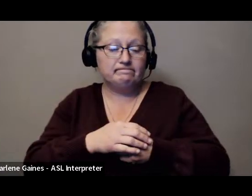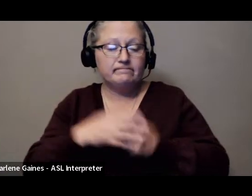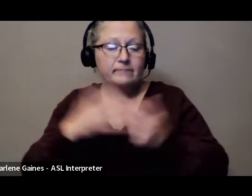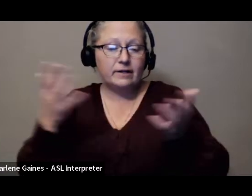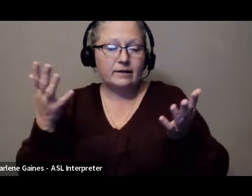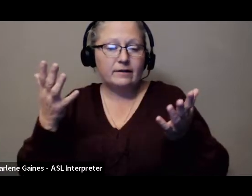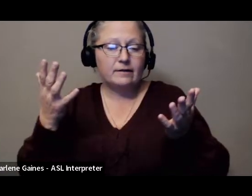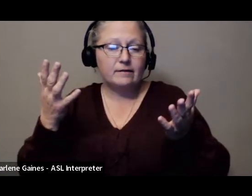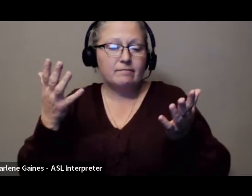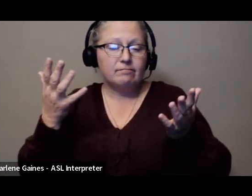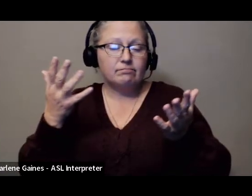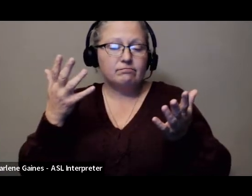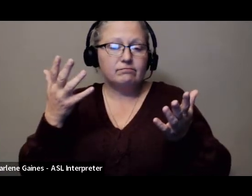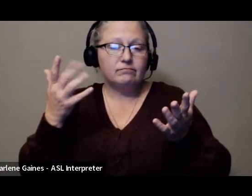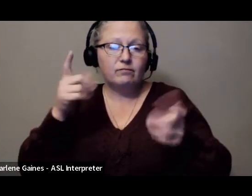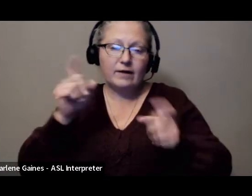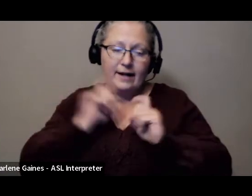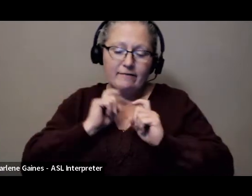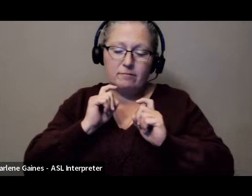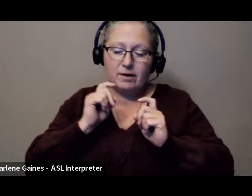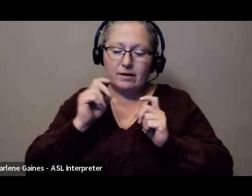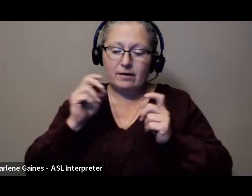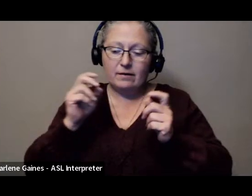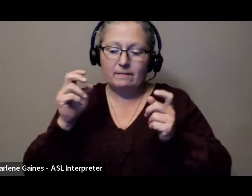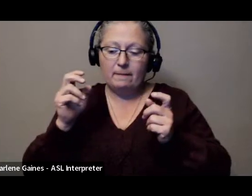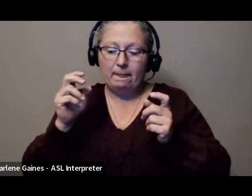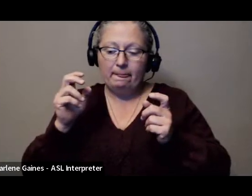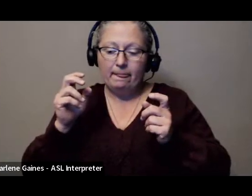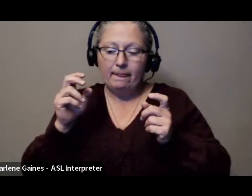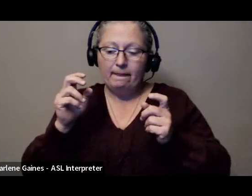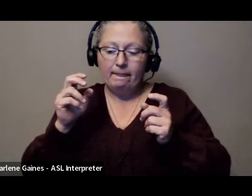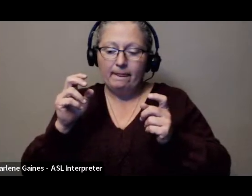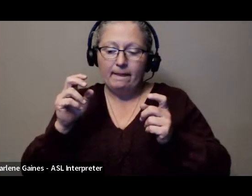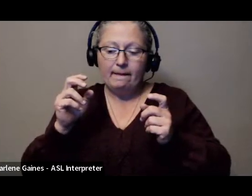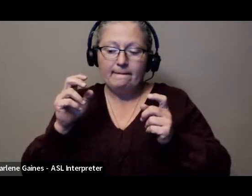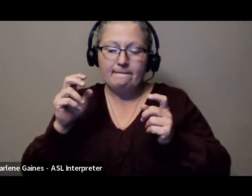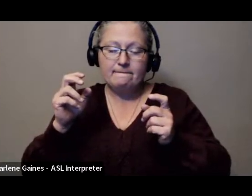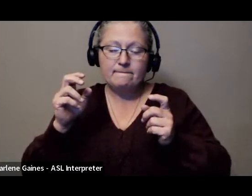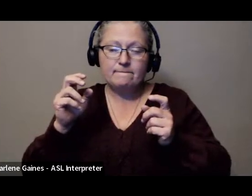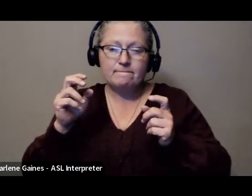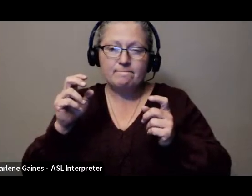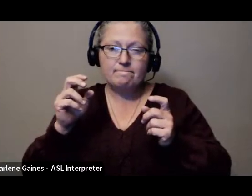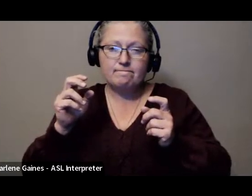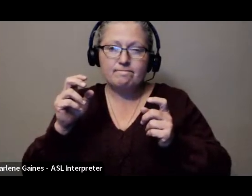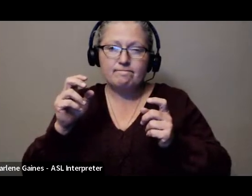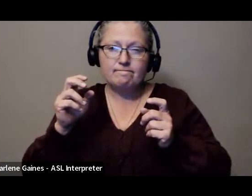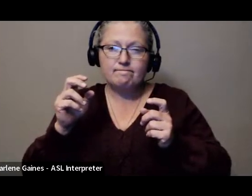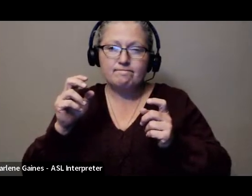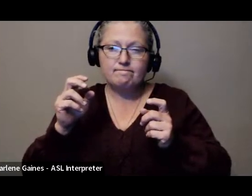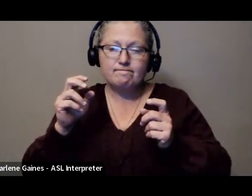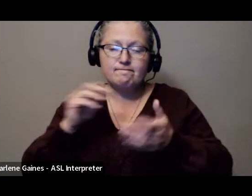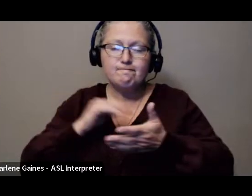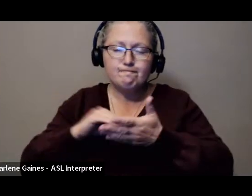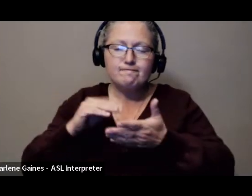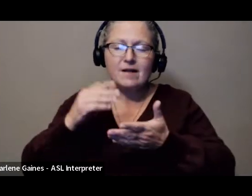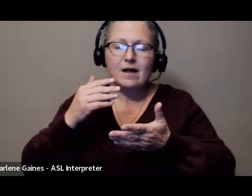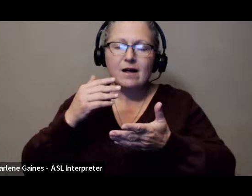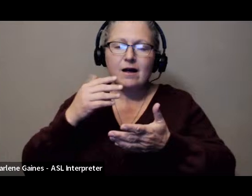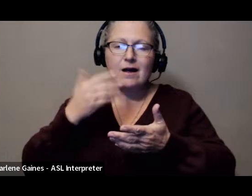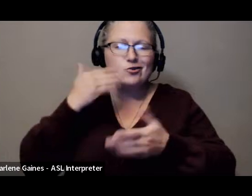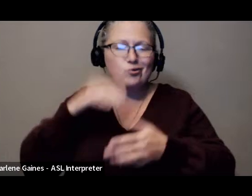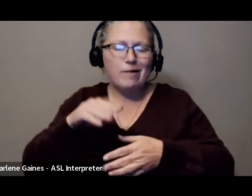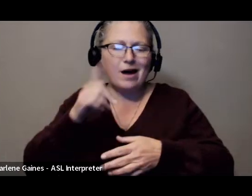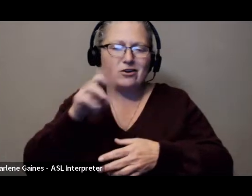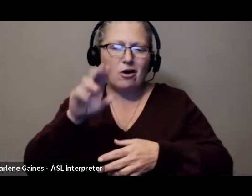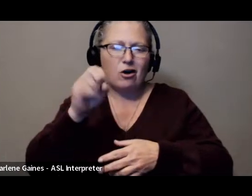and for, you know, giving me grace, I would say. When I went up to, I know it's too bad that Dr. Showman left, but I